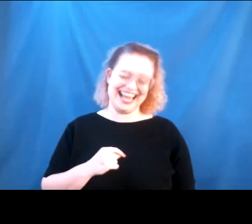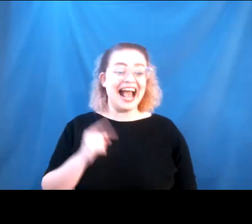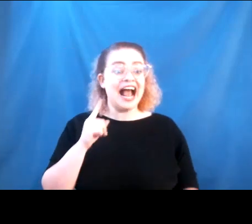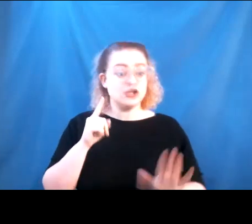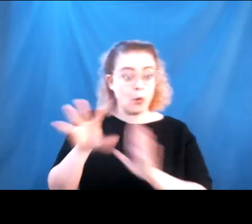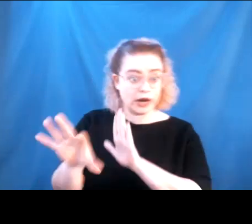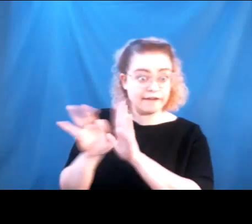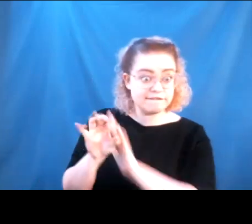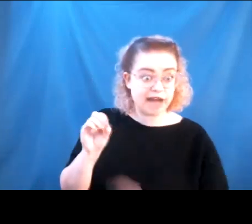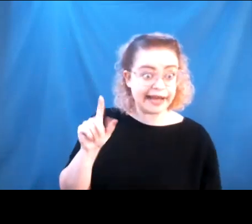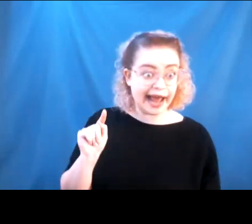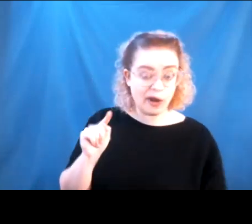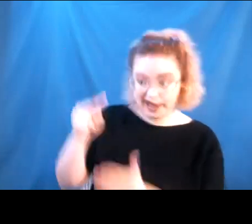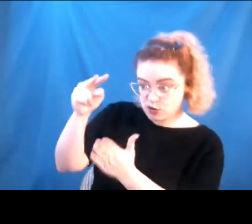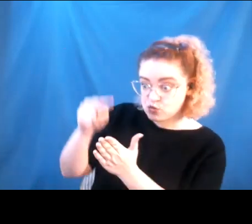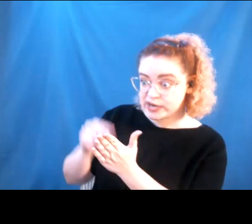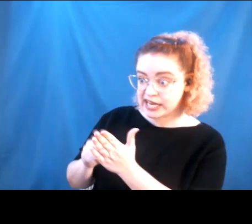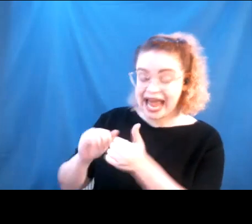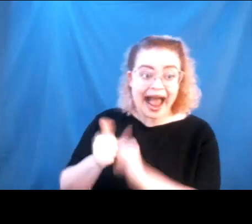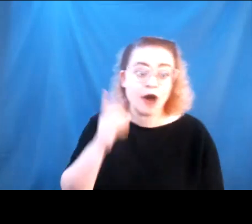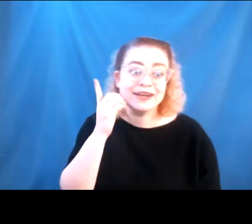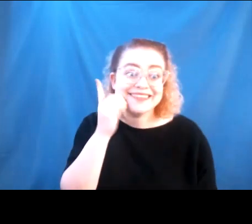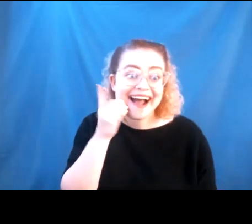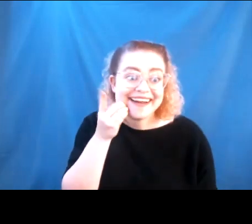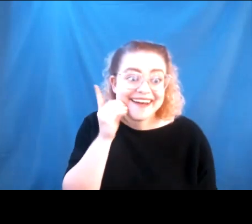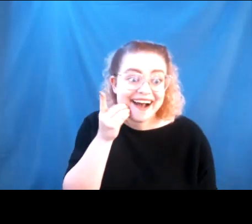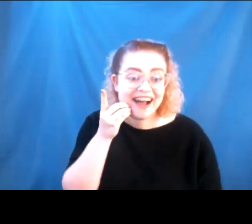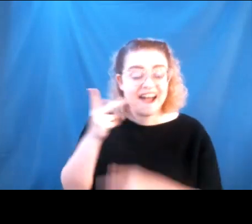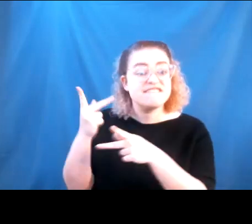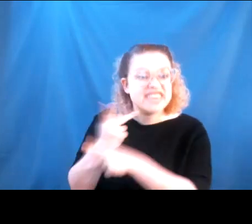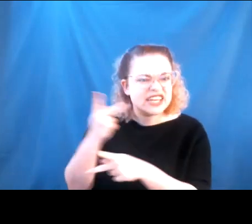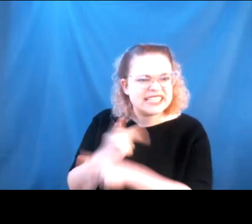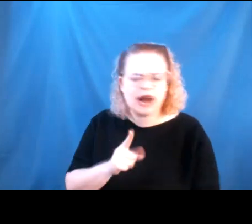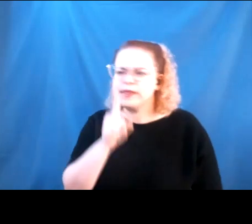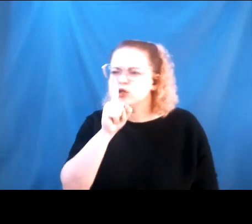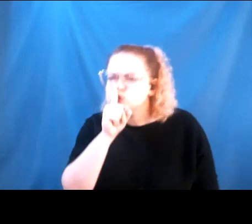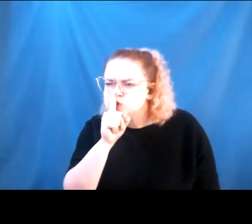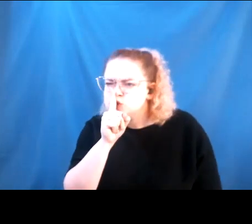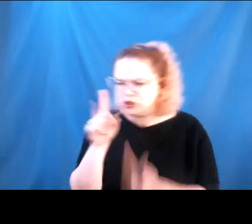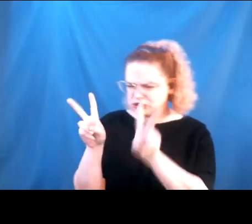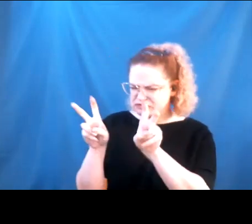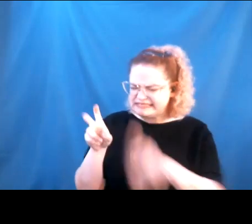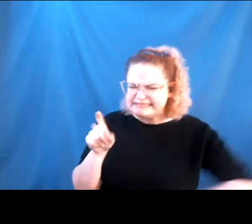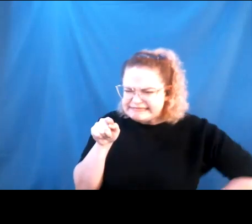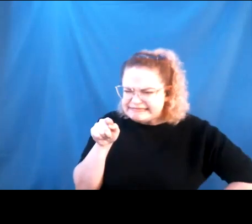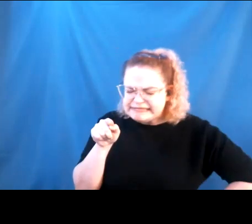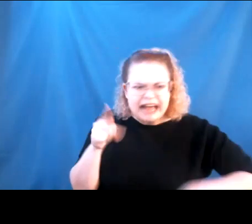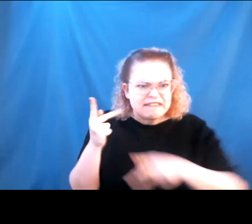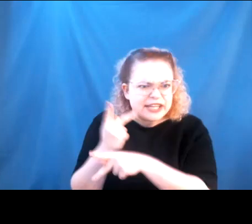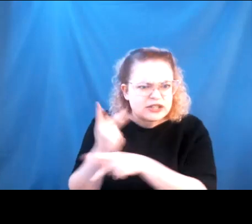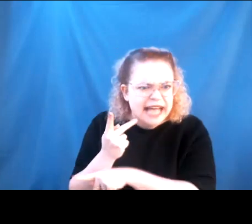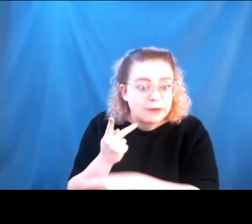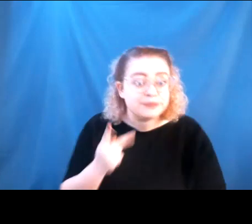figure out how to play together and see how Dinah figures out this shh part. And just real quick, there are two